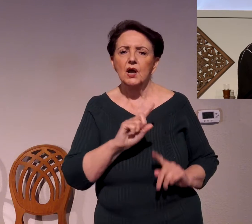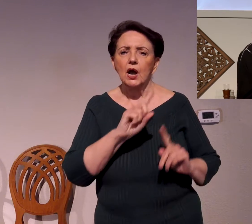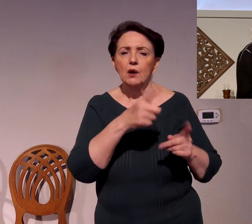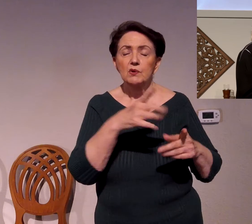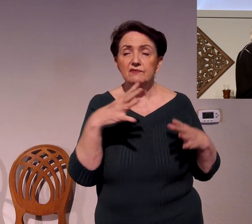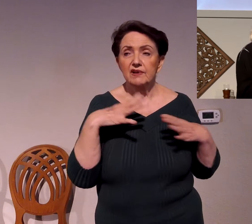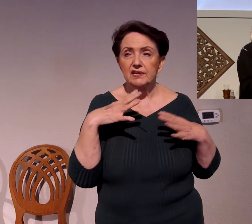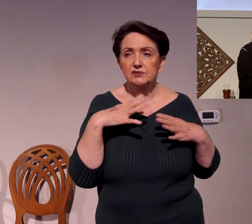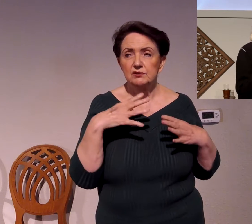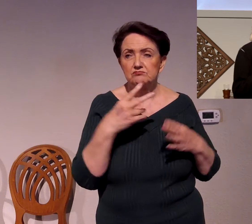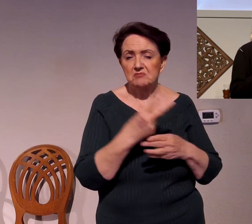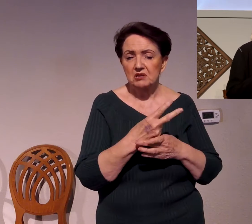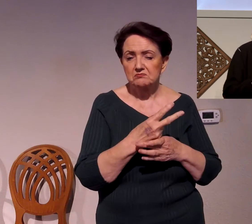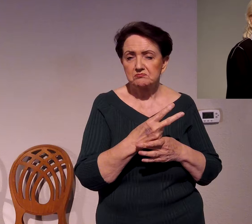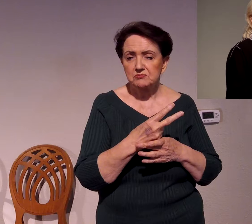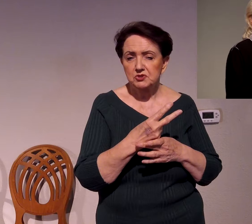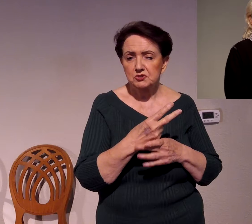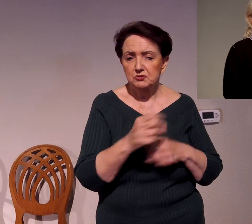to Denmark,